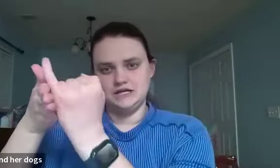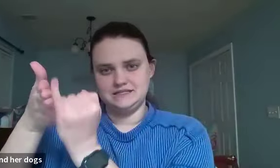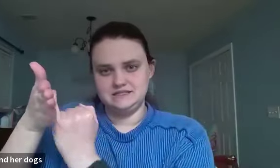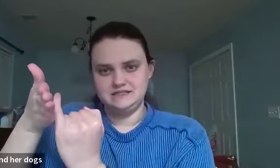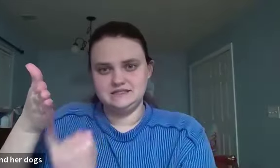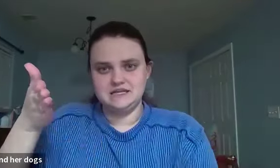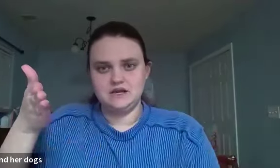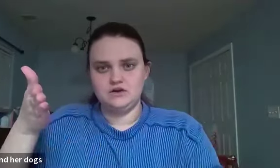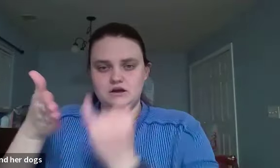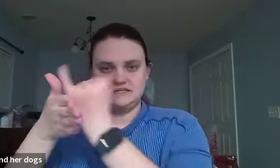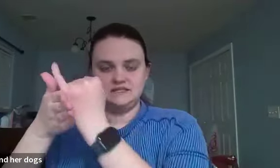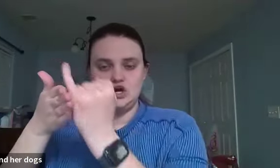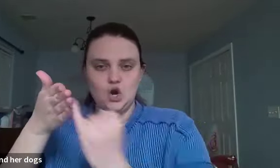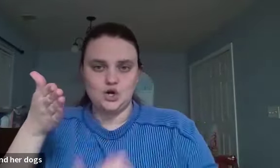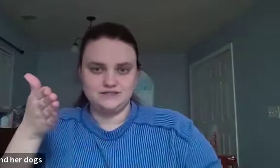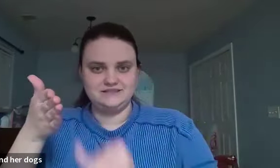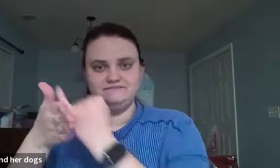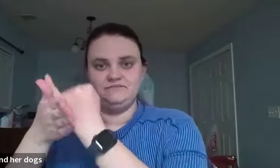going to zigzag across it. Art.